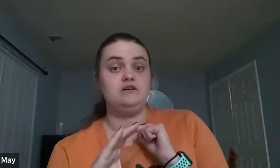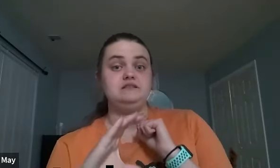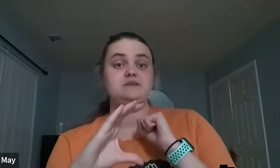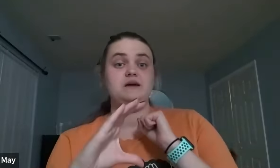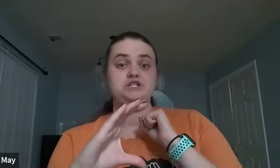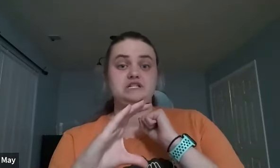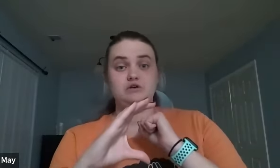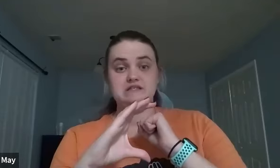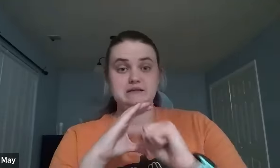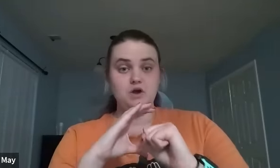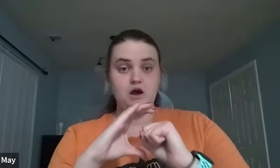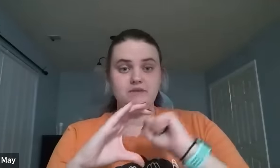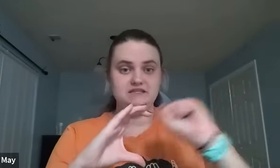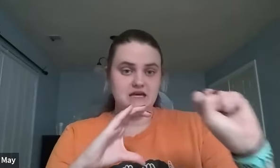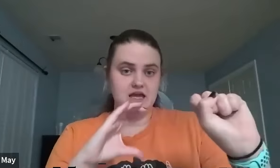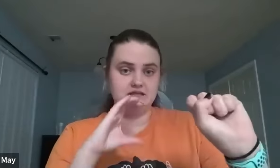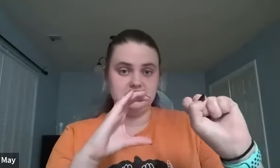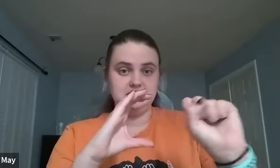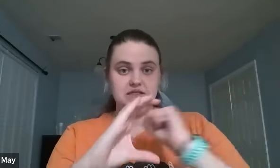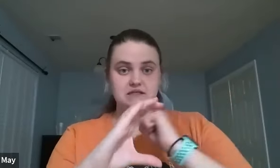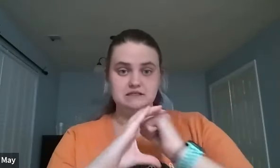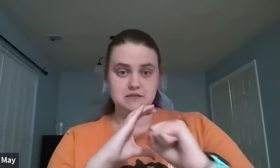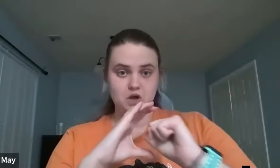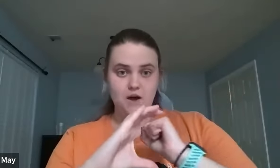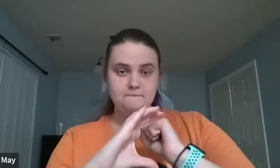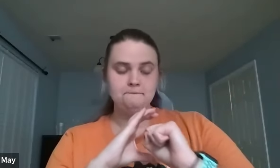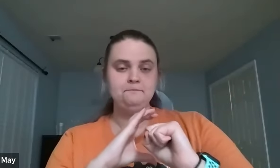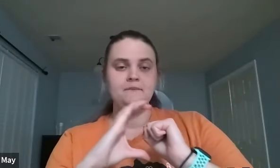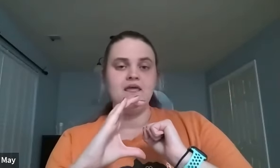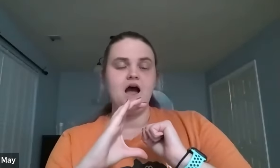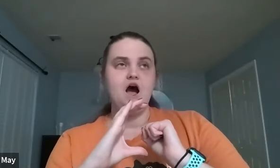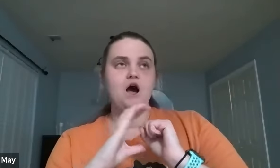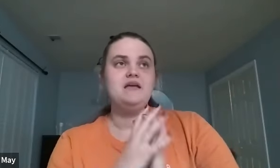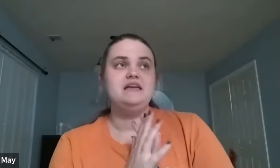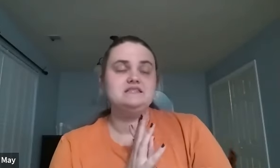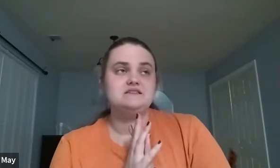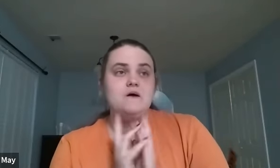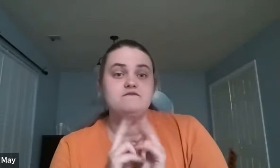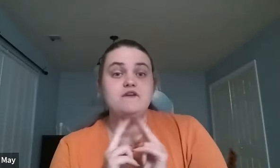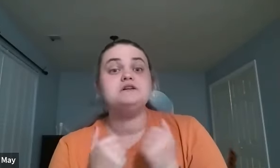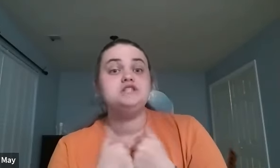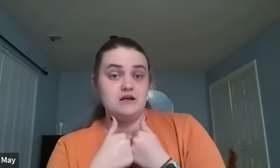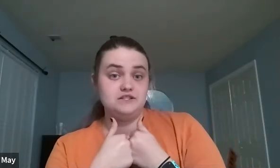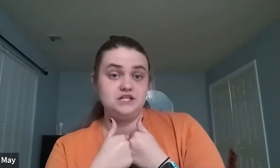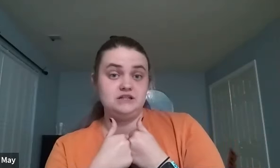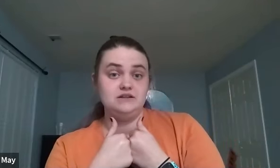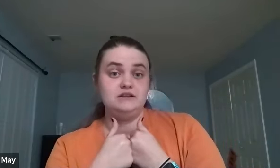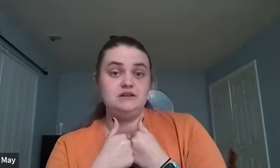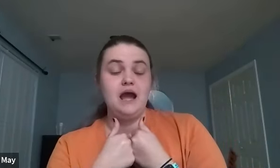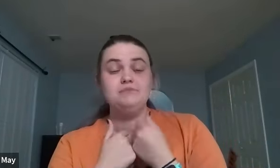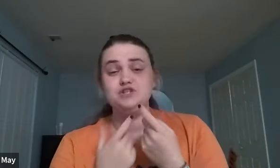the same time, which is called SimCom. It's that S and a C, SimCom. It's very challenging. I'm doing